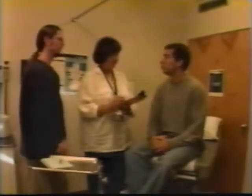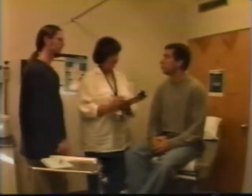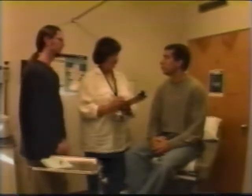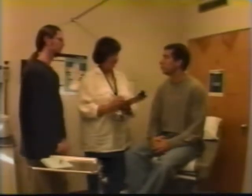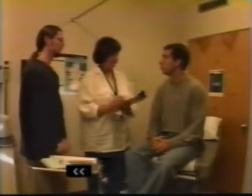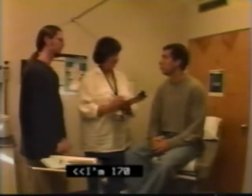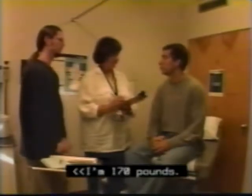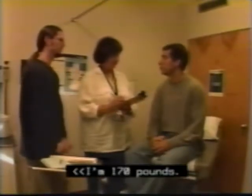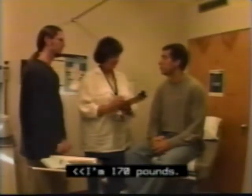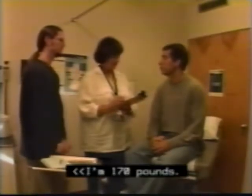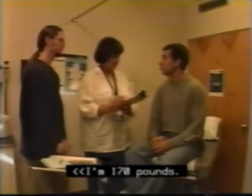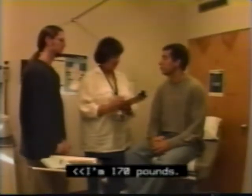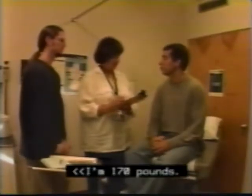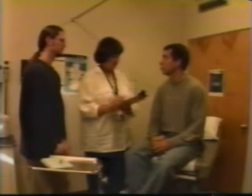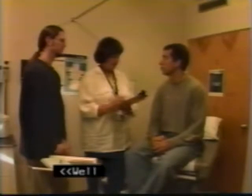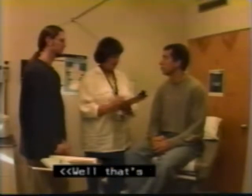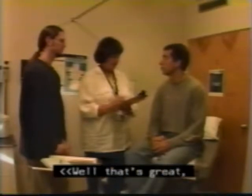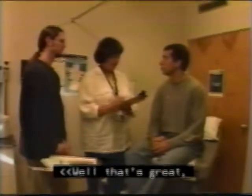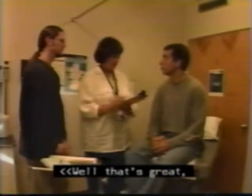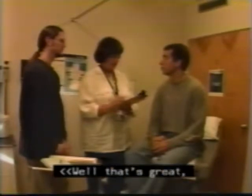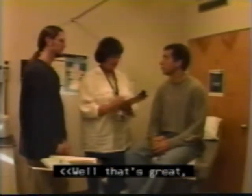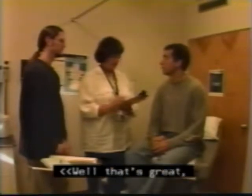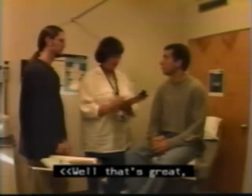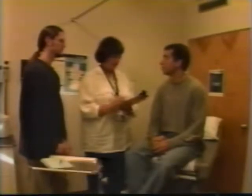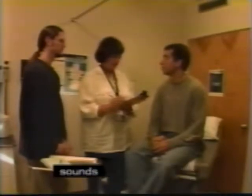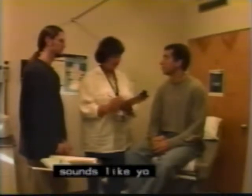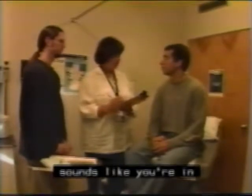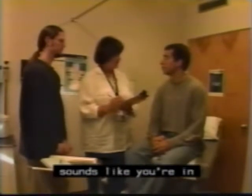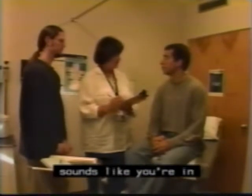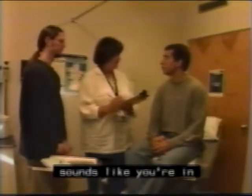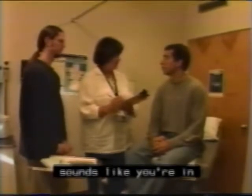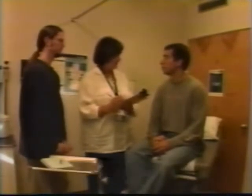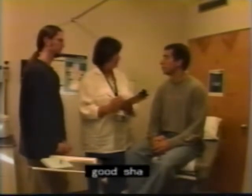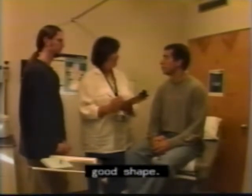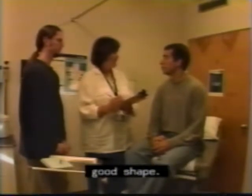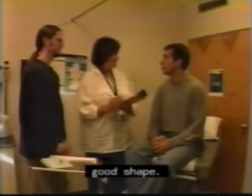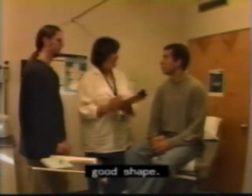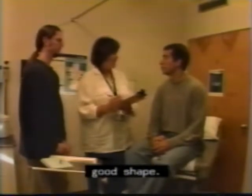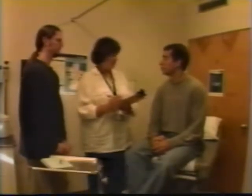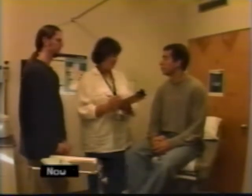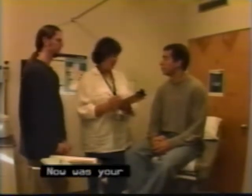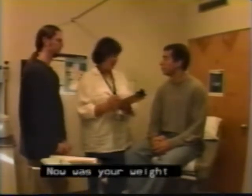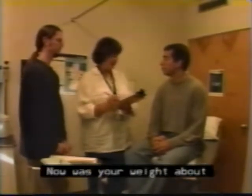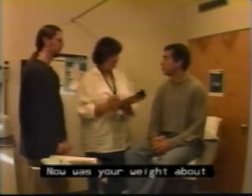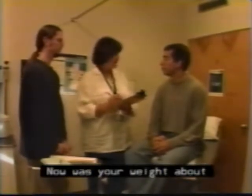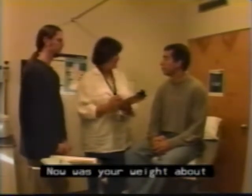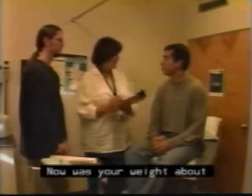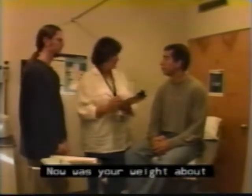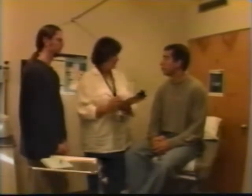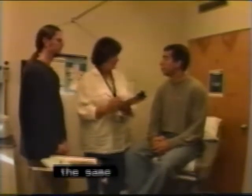I'm 107 pounds. Well, that's great. Sounds like you're in good shape. Now, was your weight about the same a year ago?